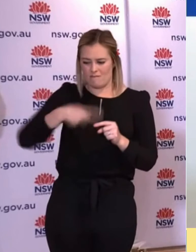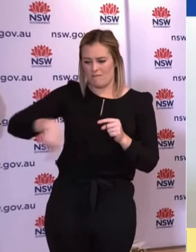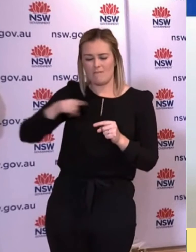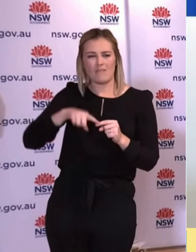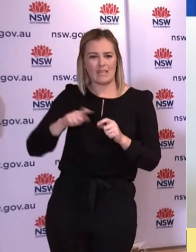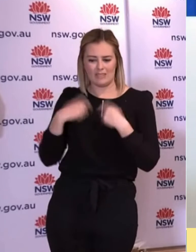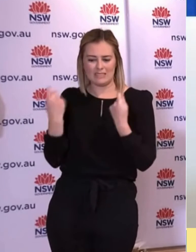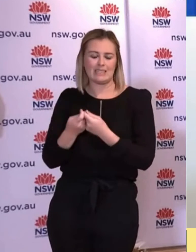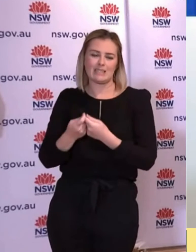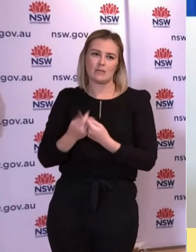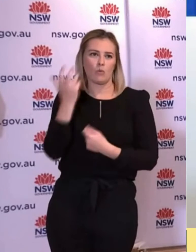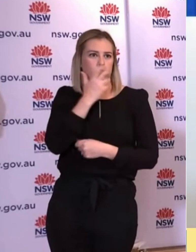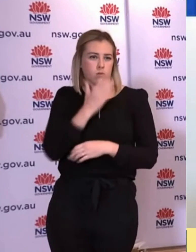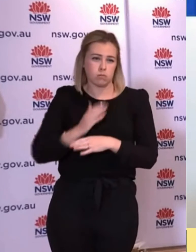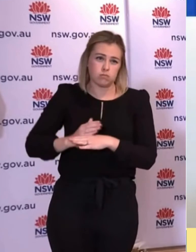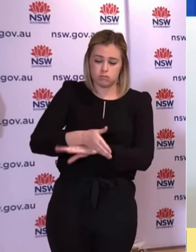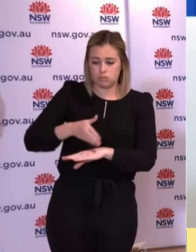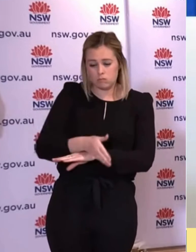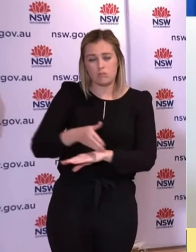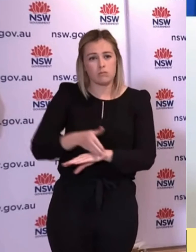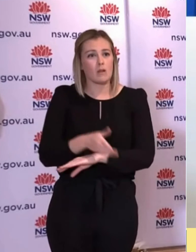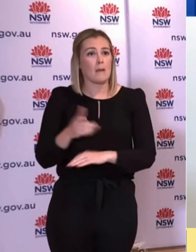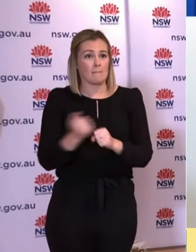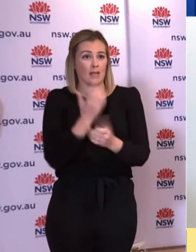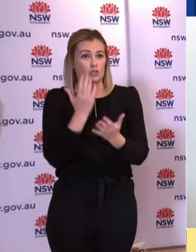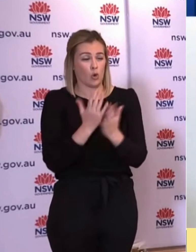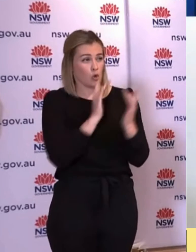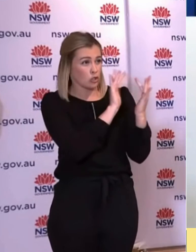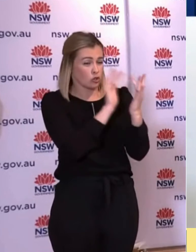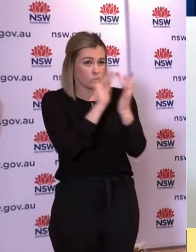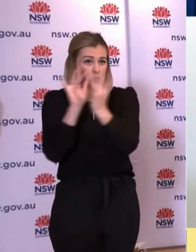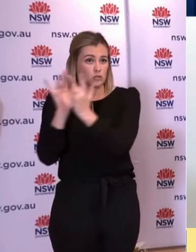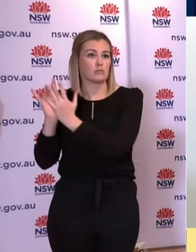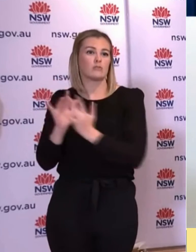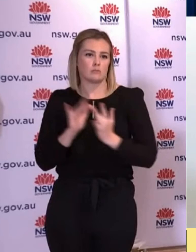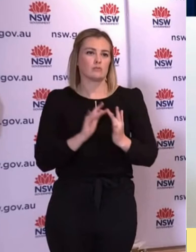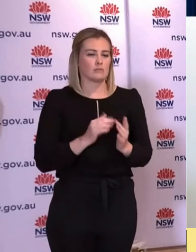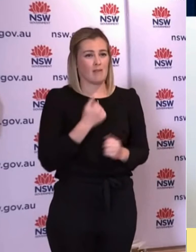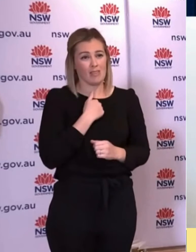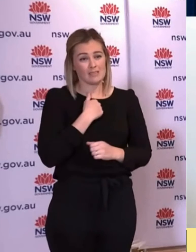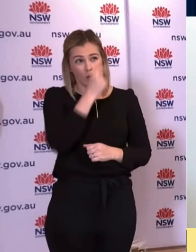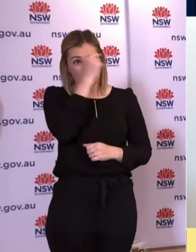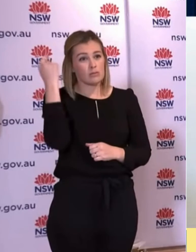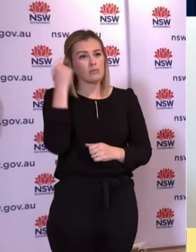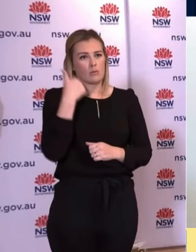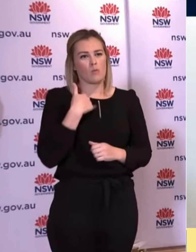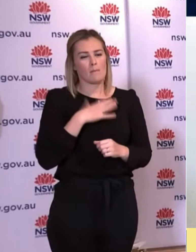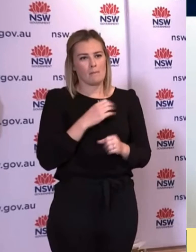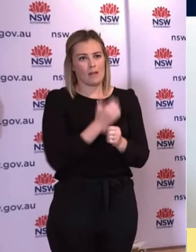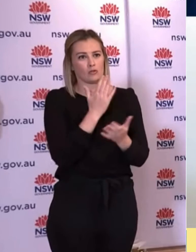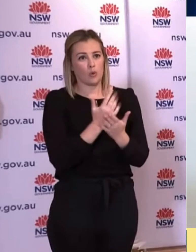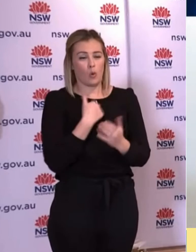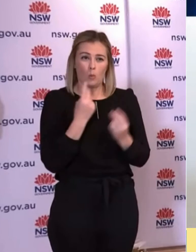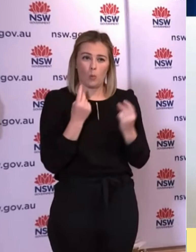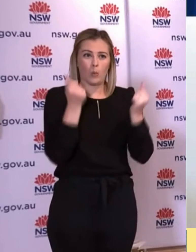to keep those numbers stable and drive them down. So that's our absolute priority, and I just want to say a big thank